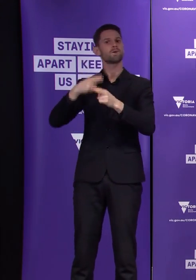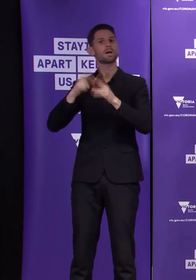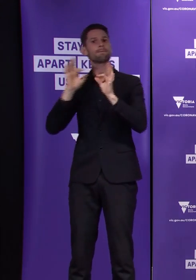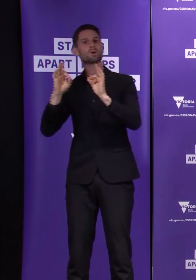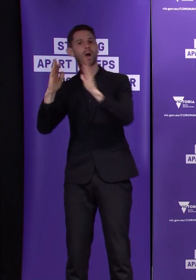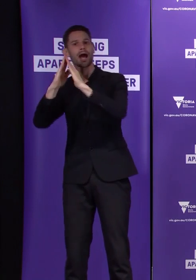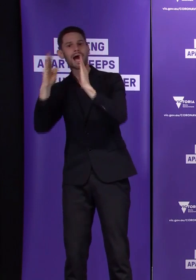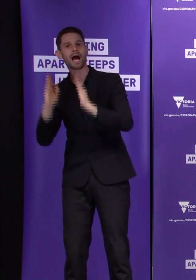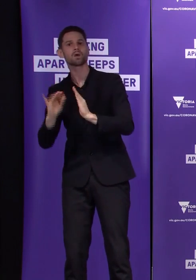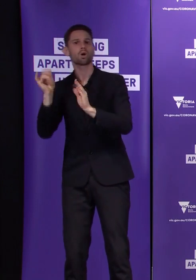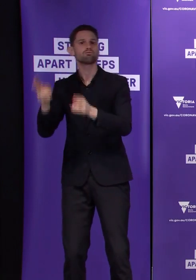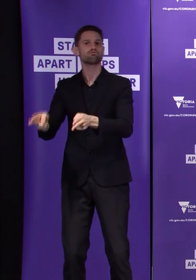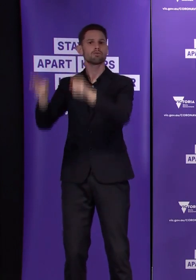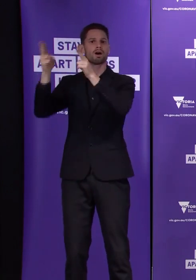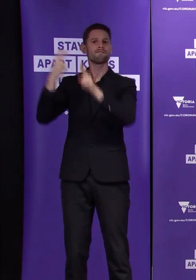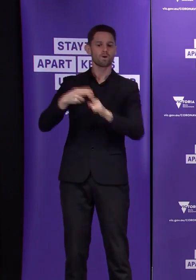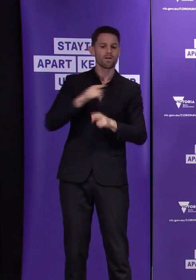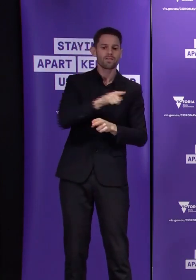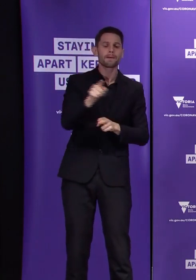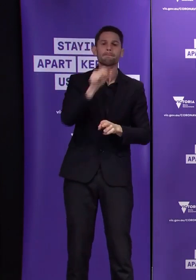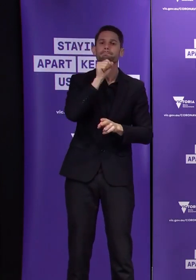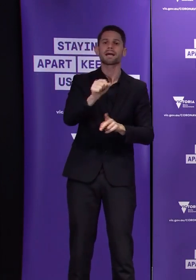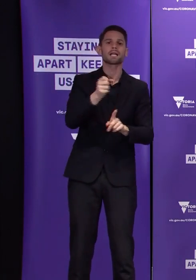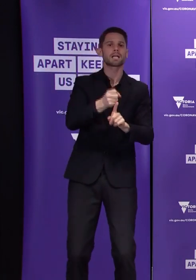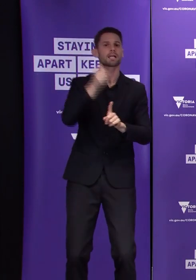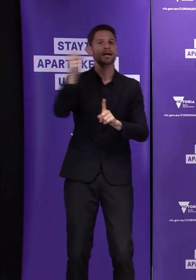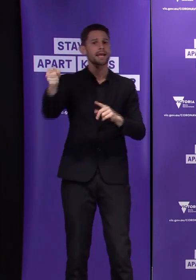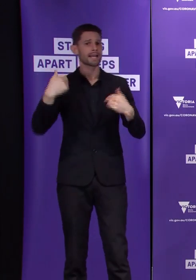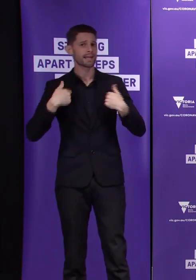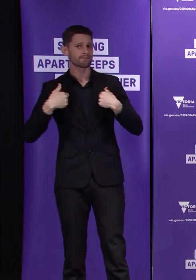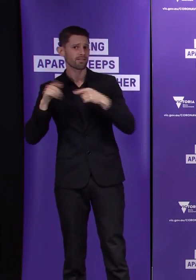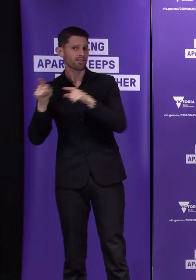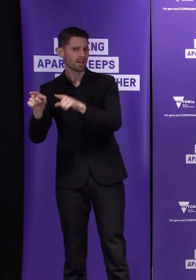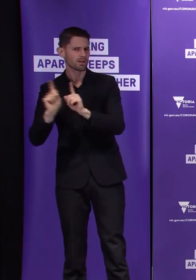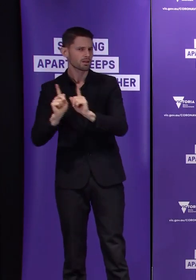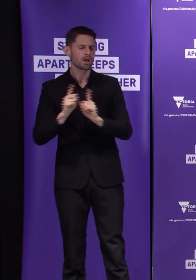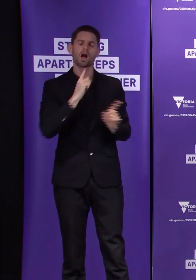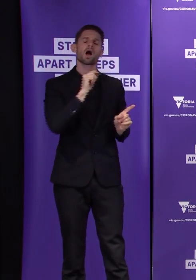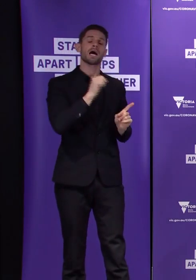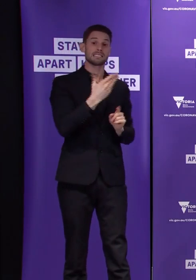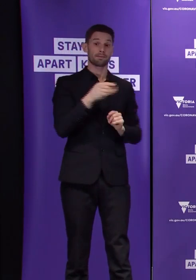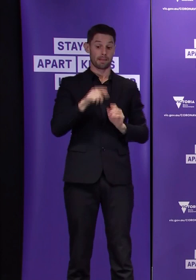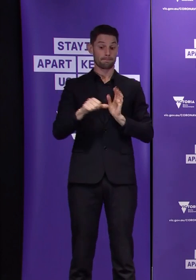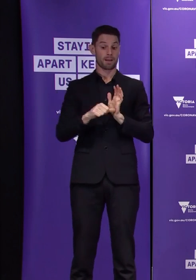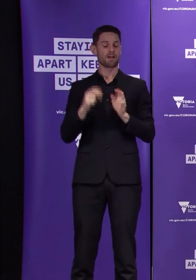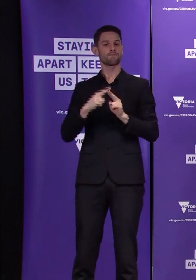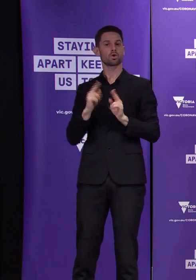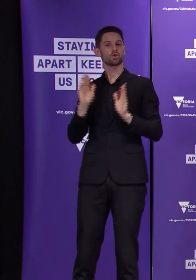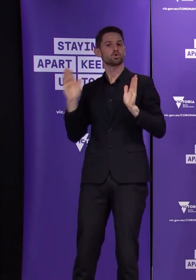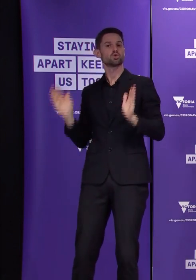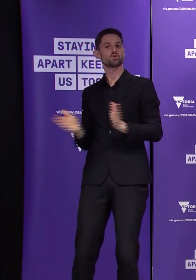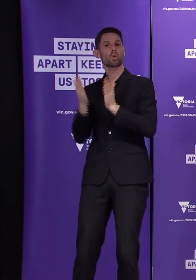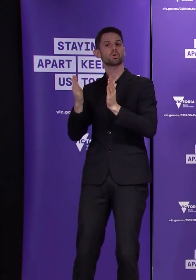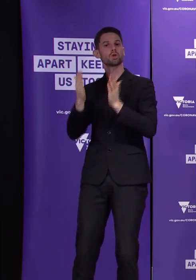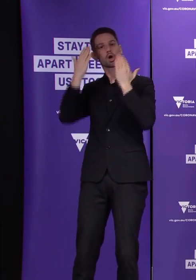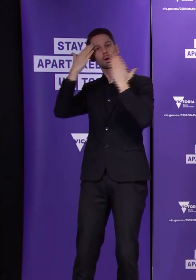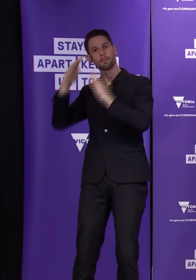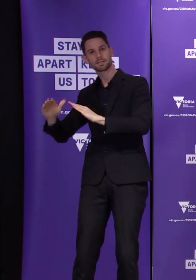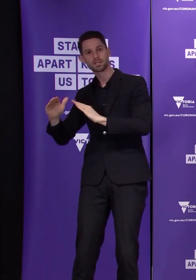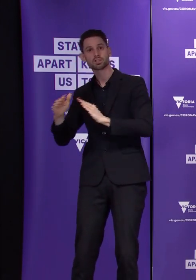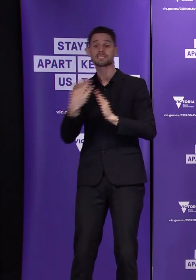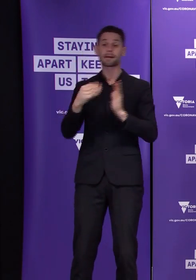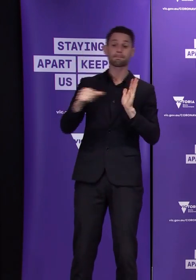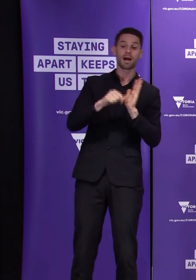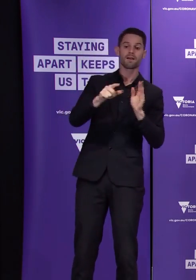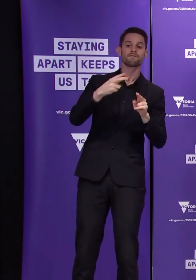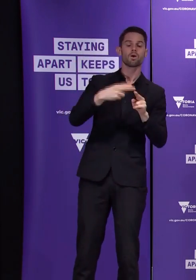No, there's quite a number of components to it. Some of it goes to sort of shorter-term accommodation needs, some of it goes to longer-term